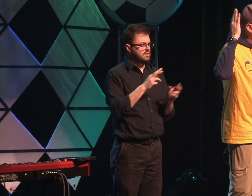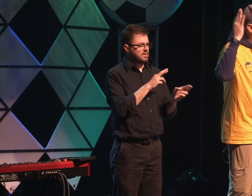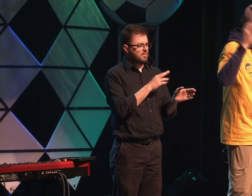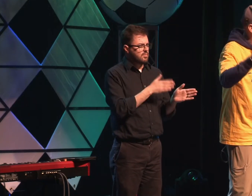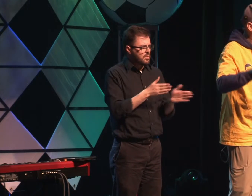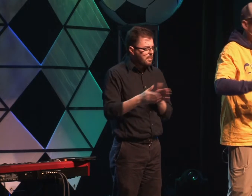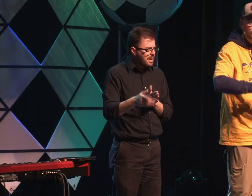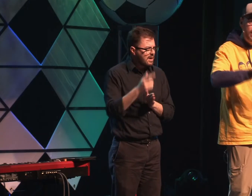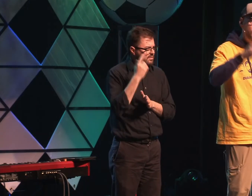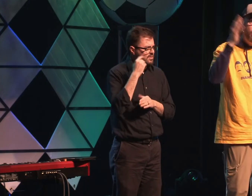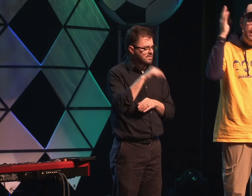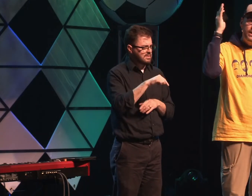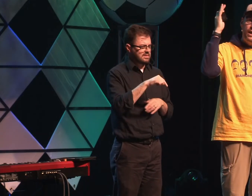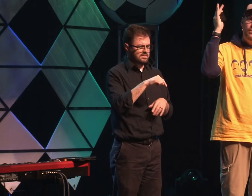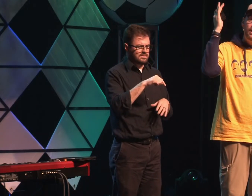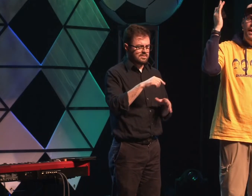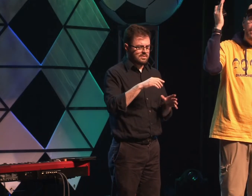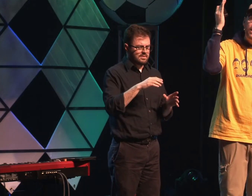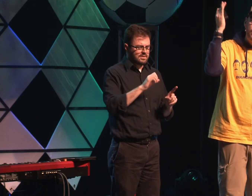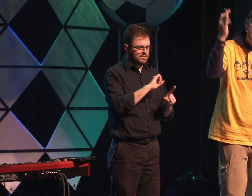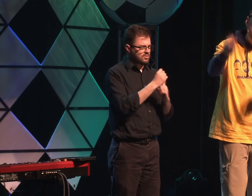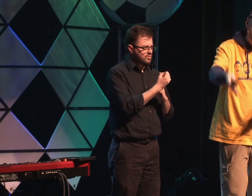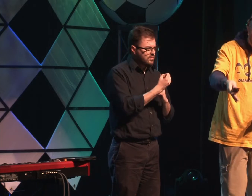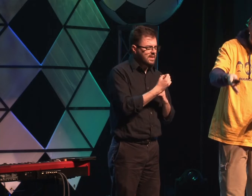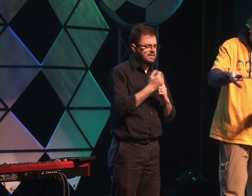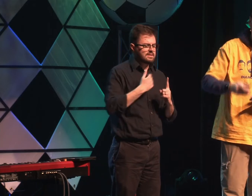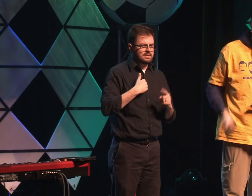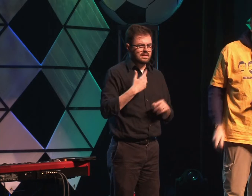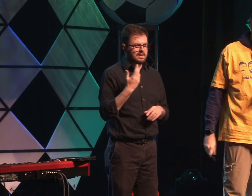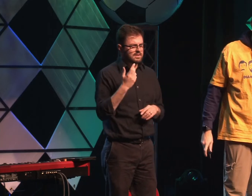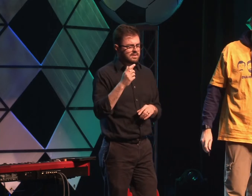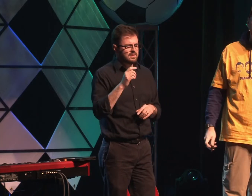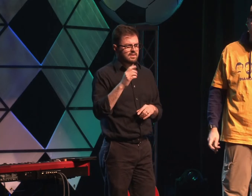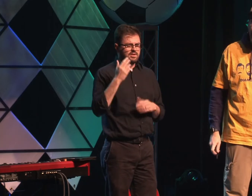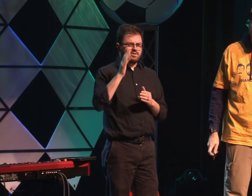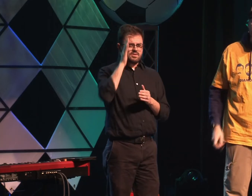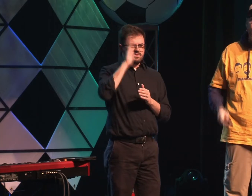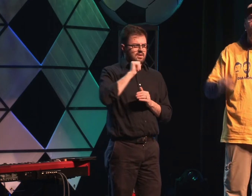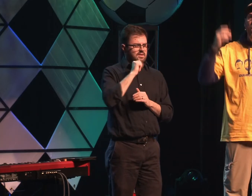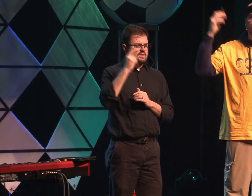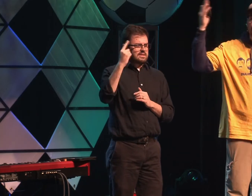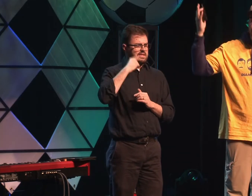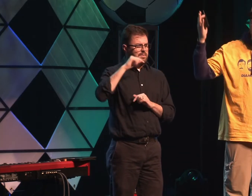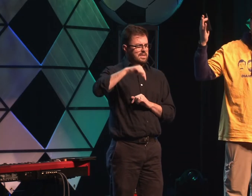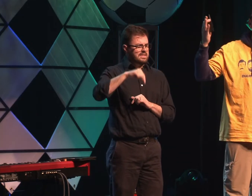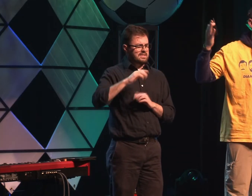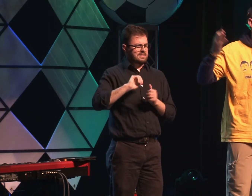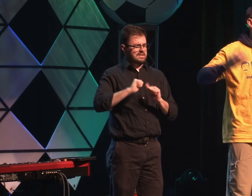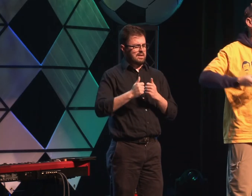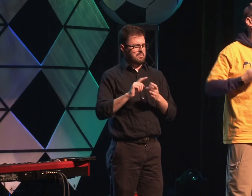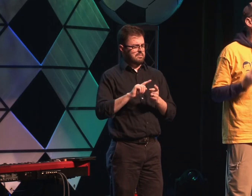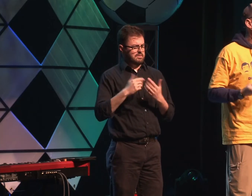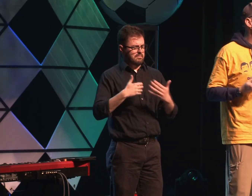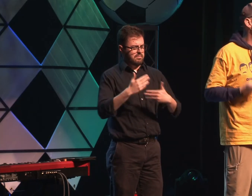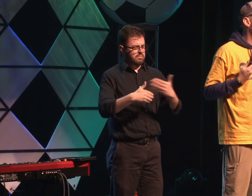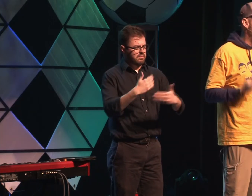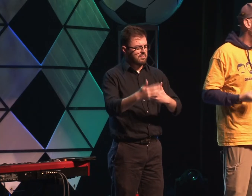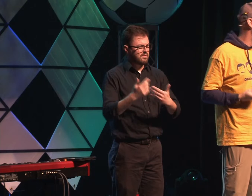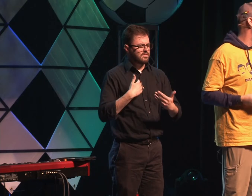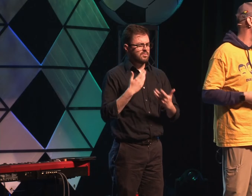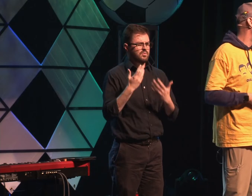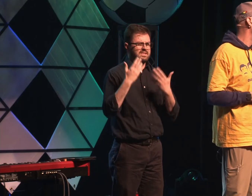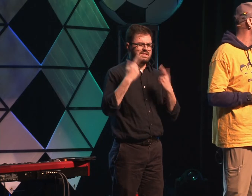what it's supposed to be. And somebody told me that God would make sure this didn't happen in my life. And now it's happening. So what's going on? And there's that feeling